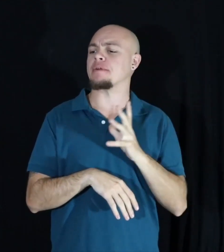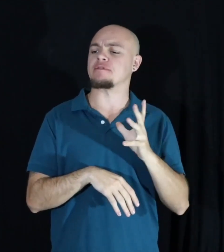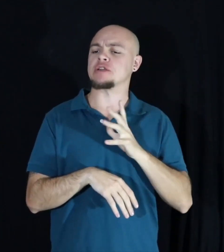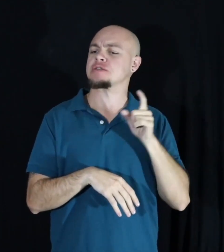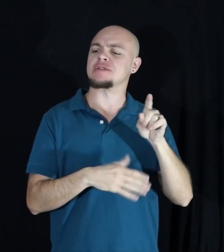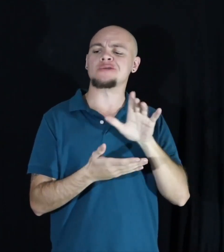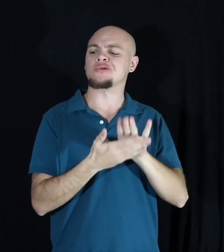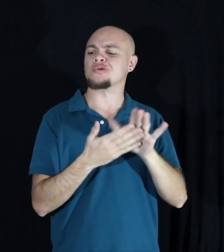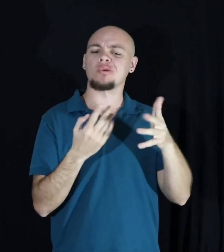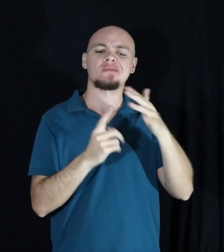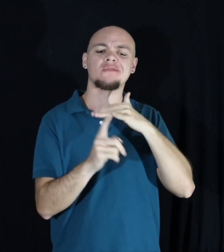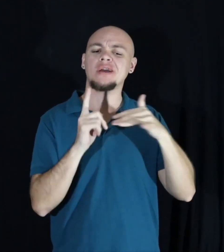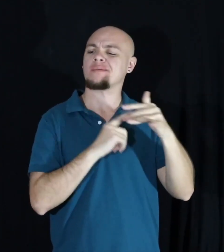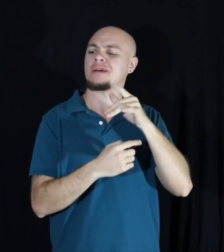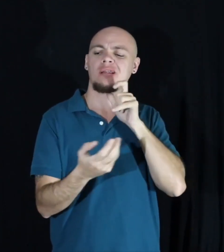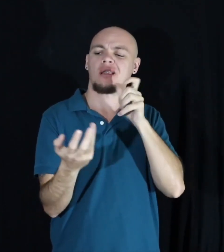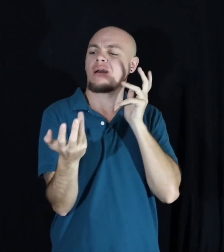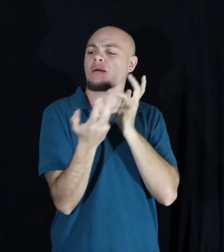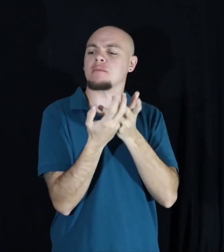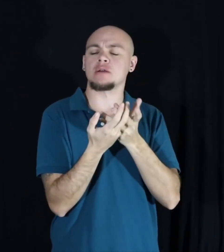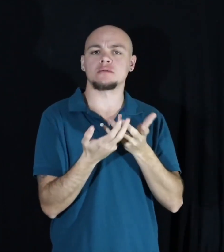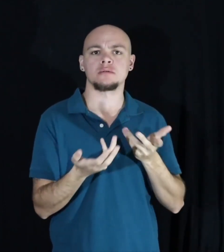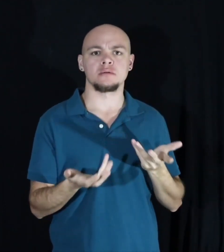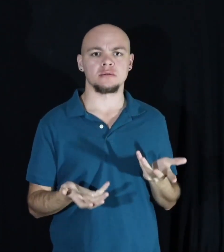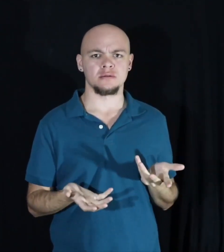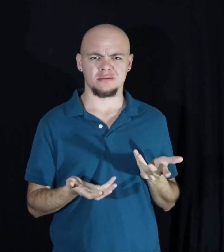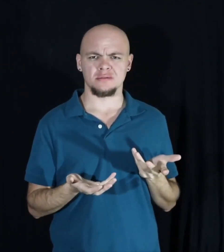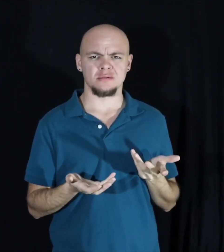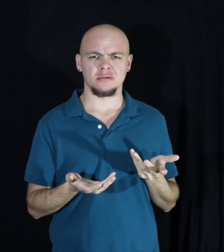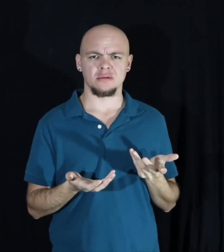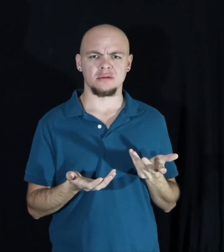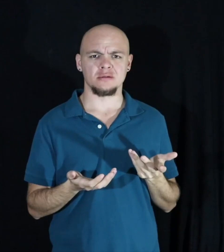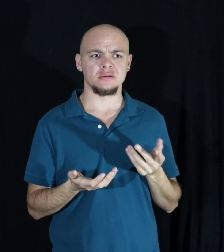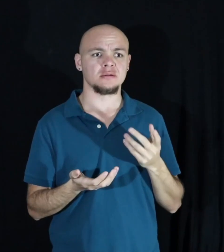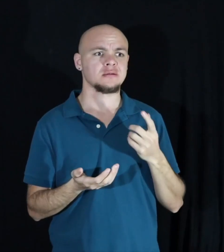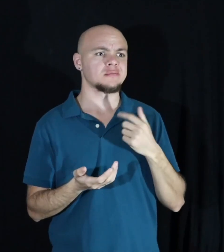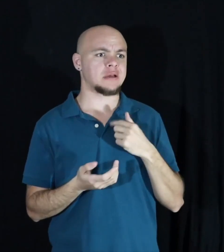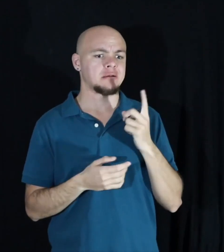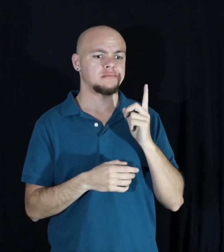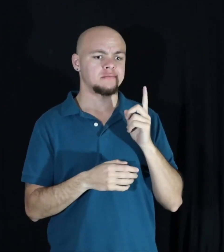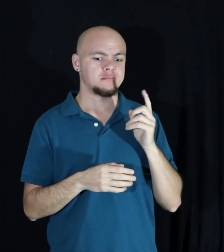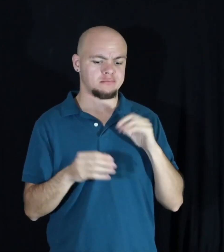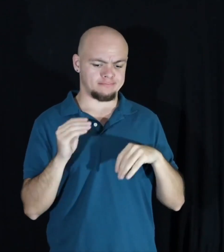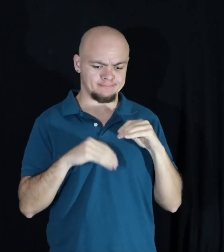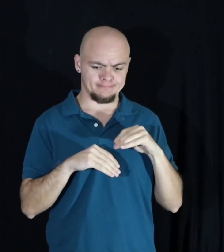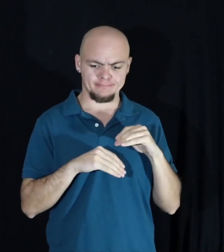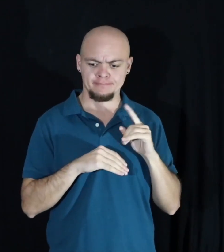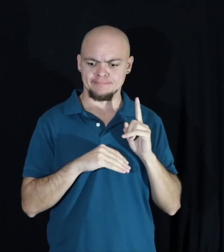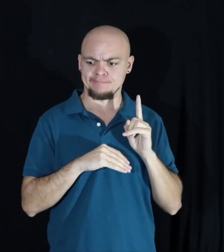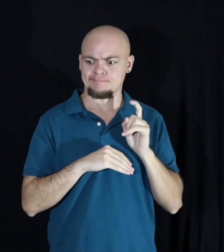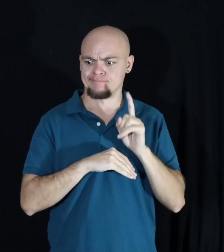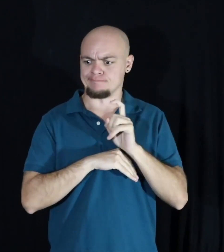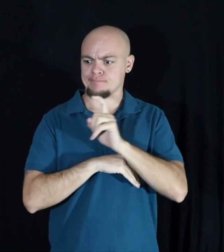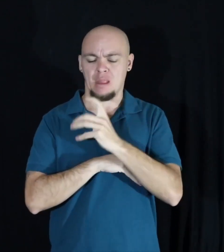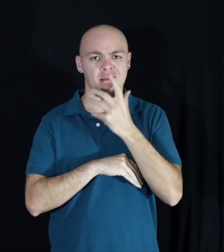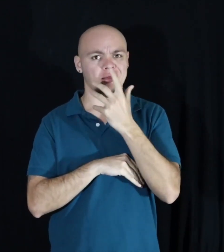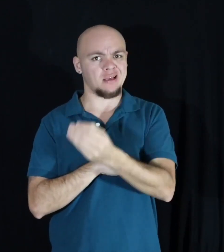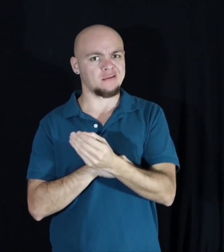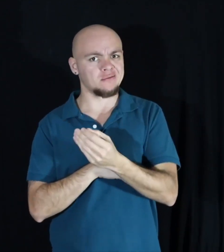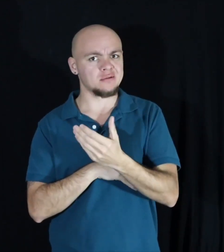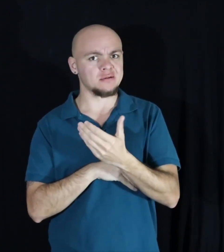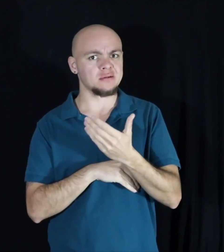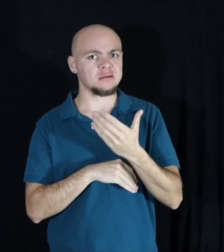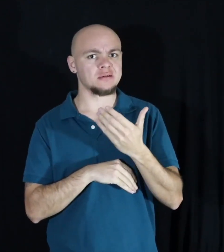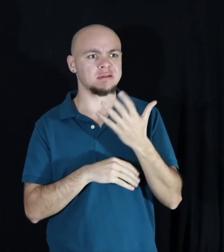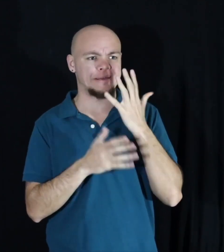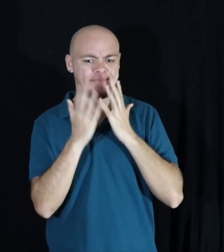school environment. But me doing as I was told, I packed my stuff and I left. But now being embarrassed